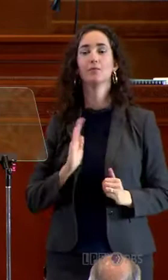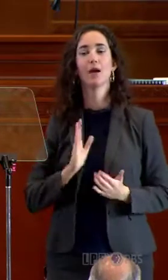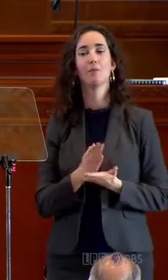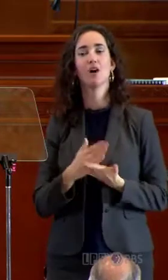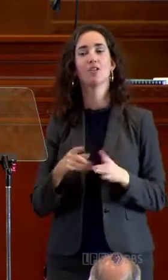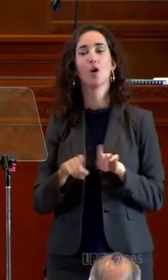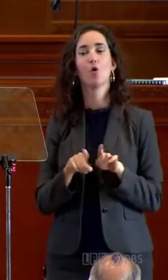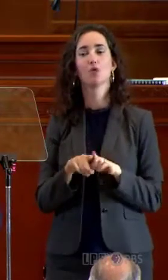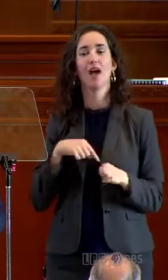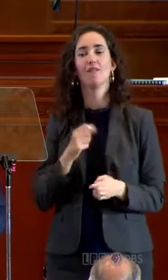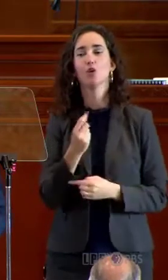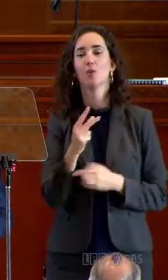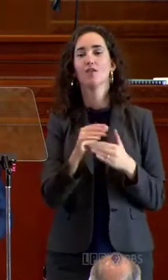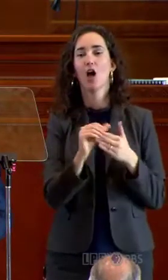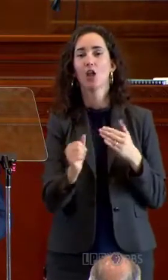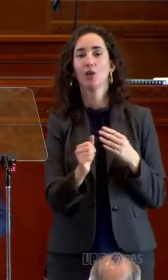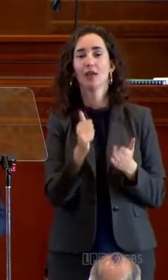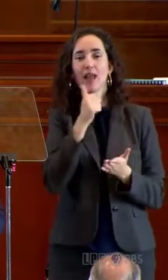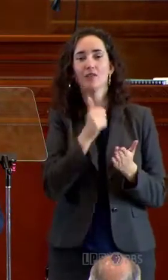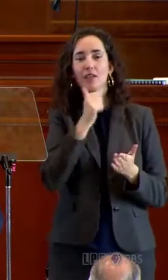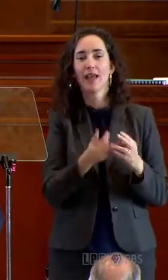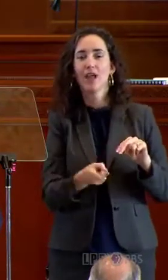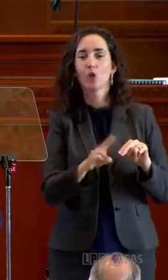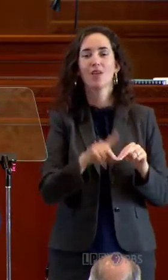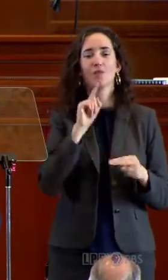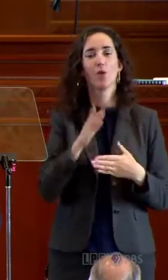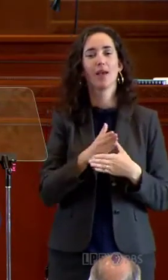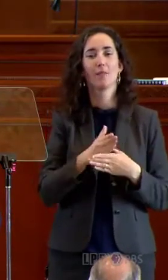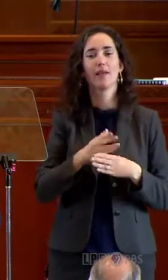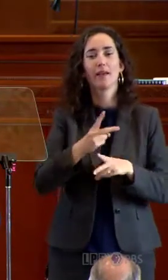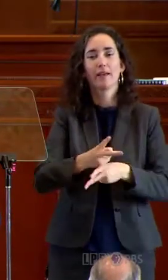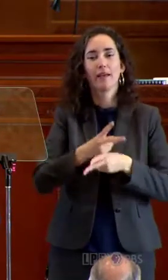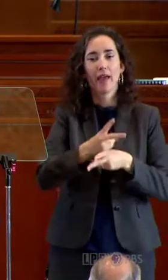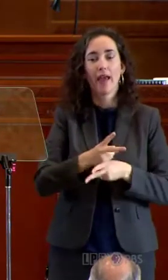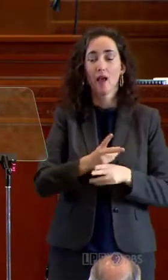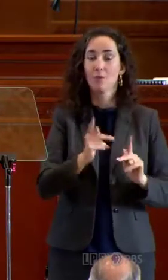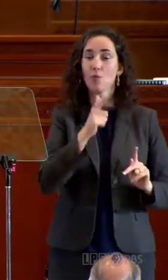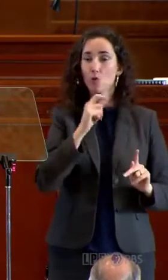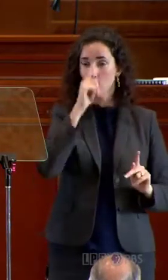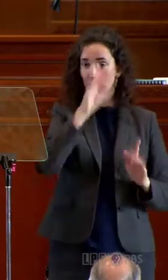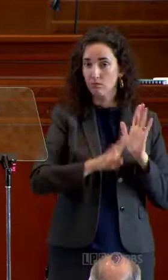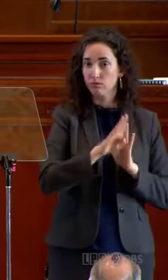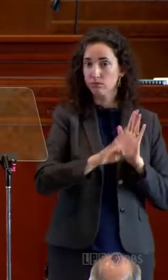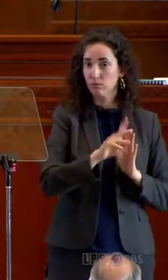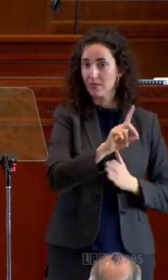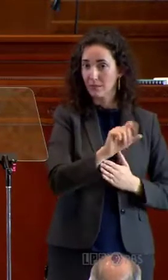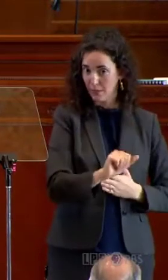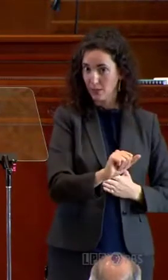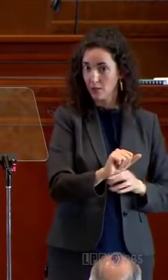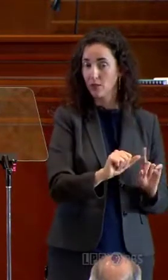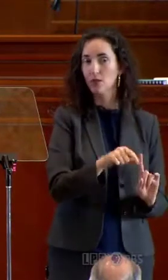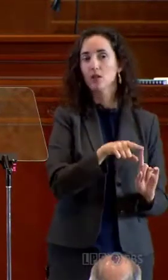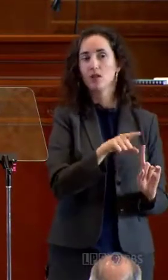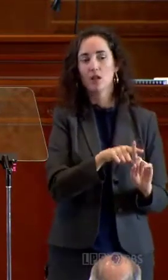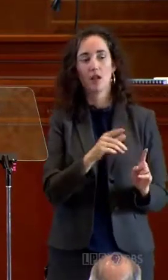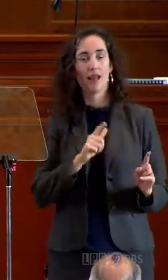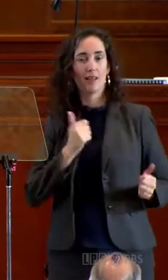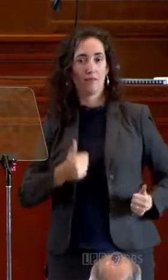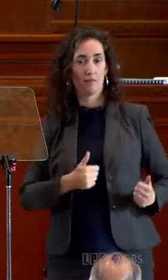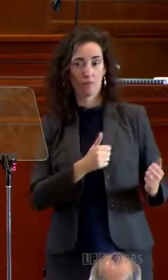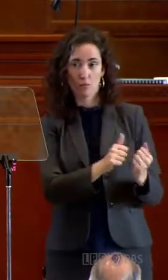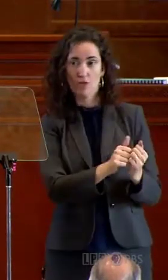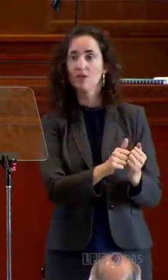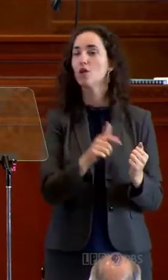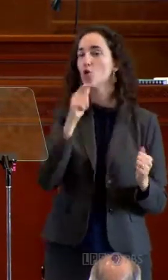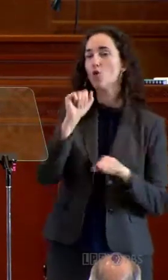$12 per diem increase for intermediate care facilities for people living with intellectual disabilities. The funding will be used to support direct